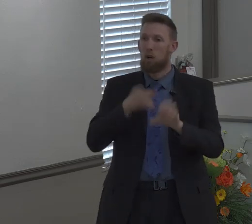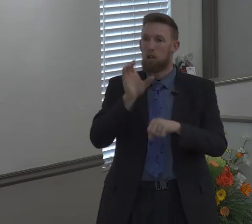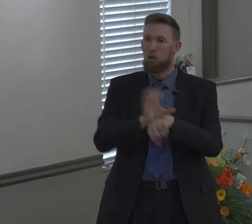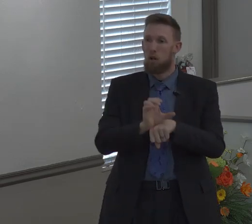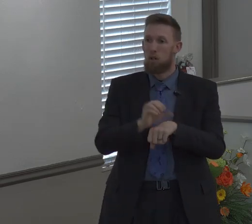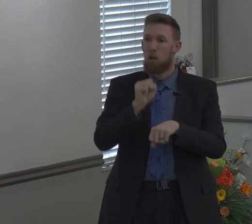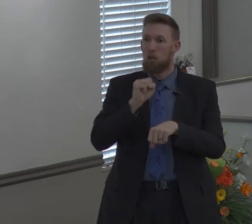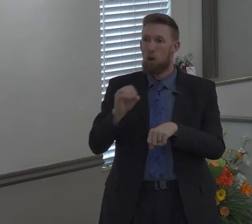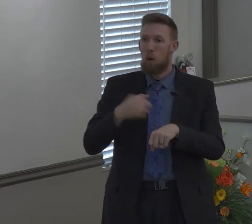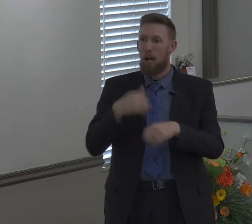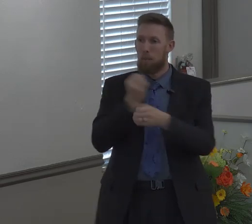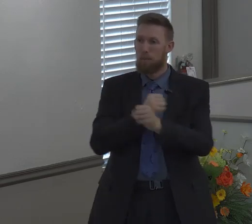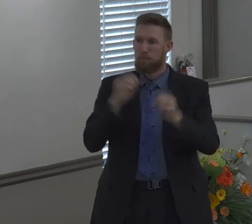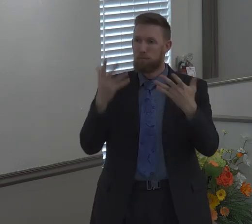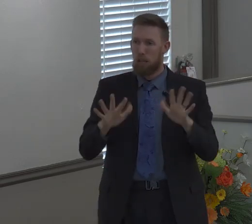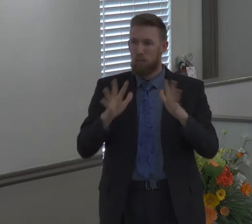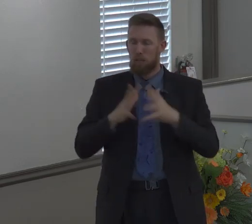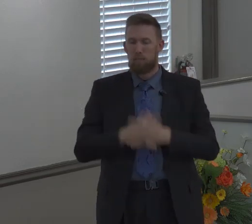Bible.